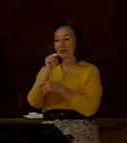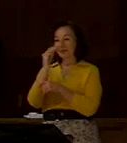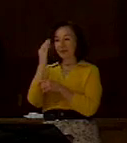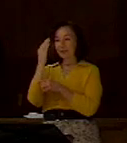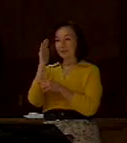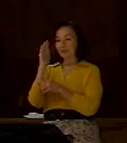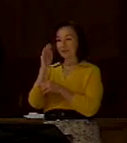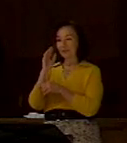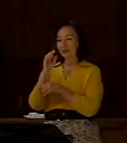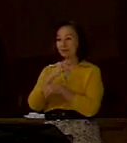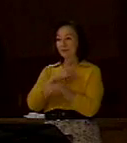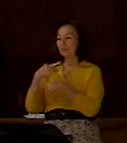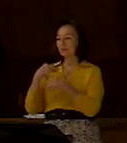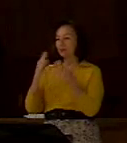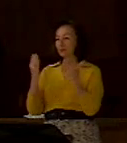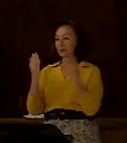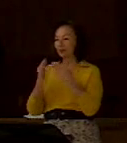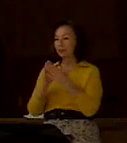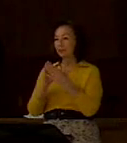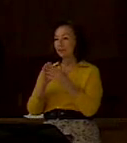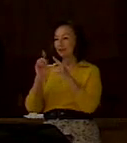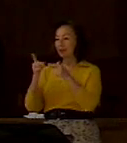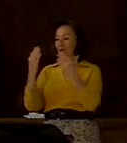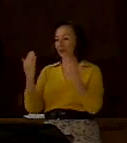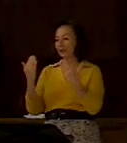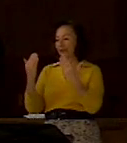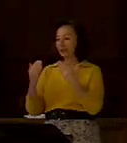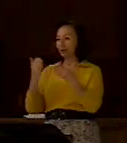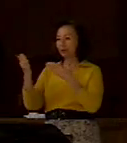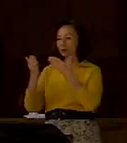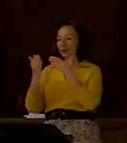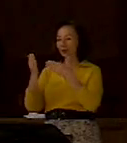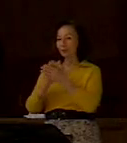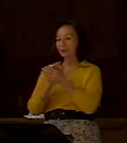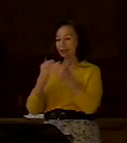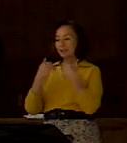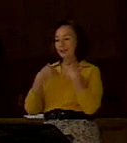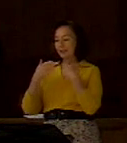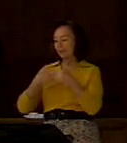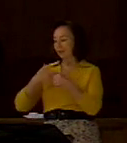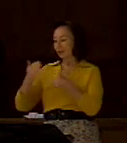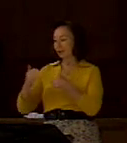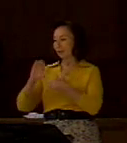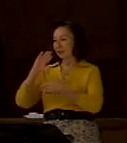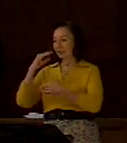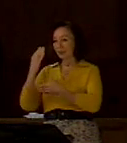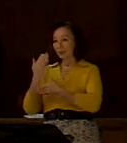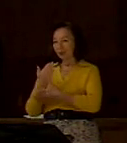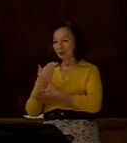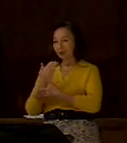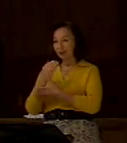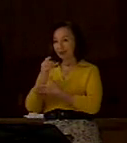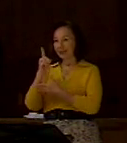they've been members here a while. They go to the contemporary service. They have a little granddaughter named Iris. She gave me this